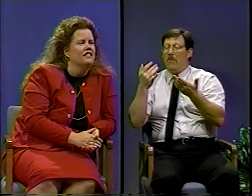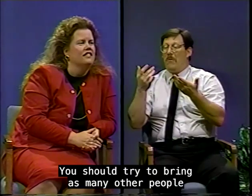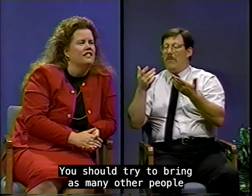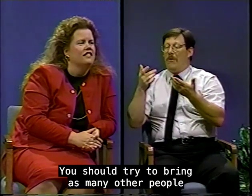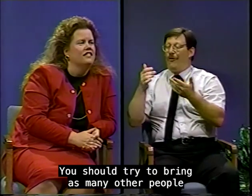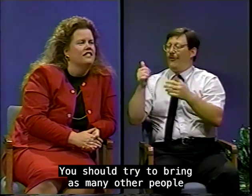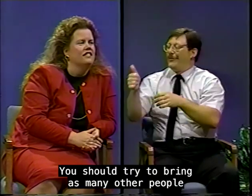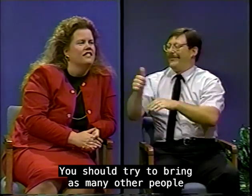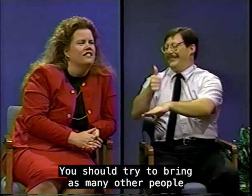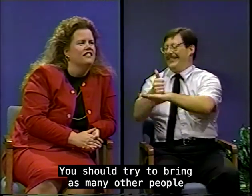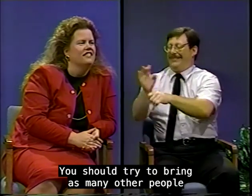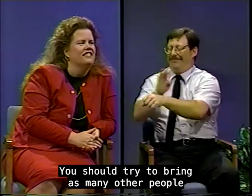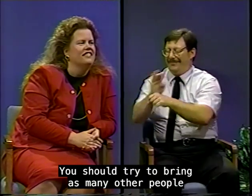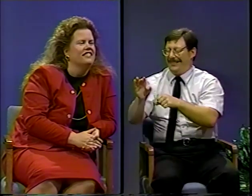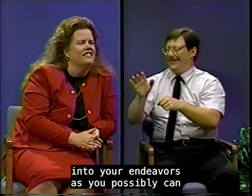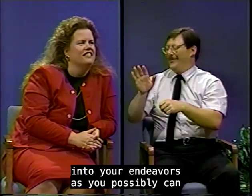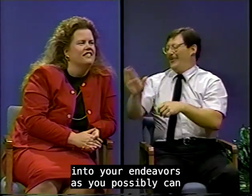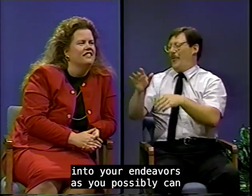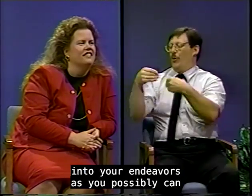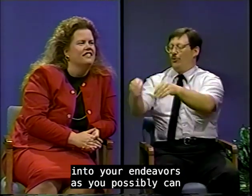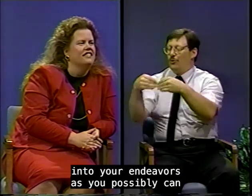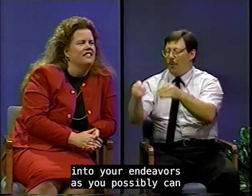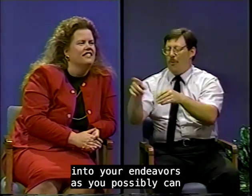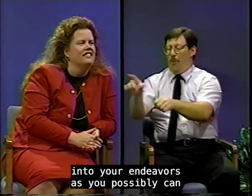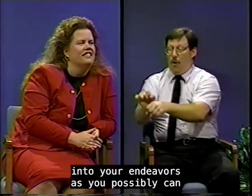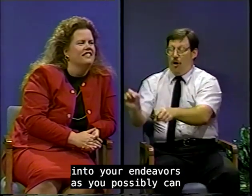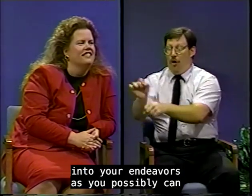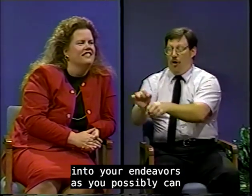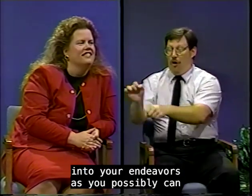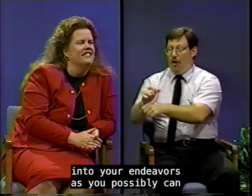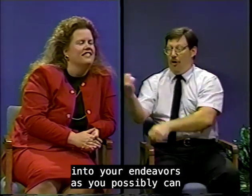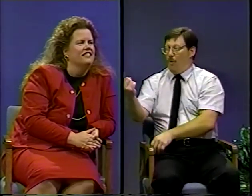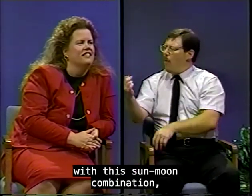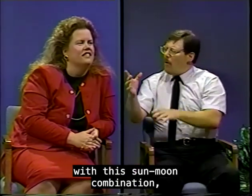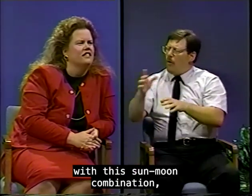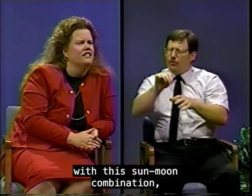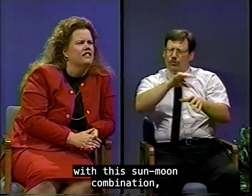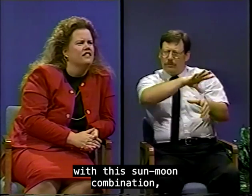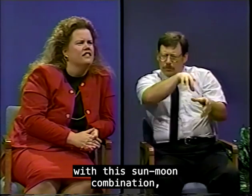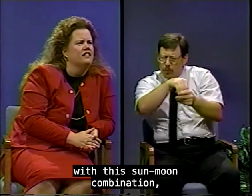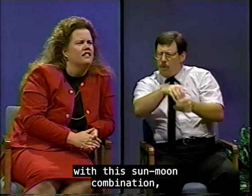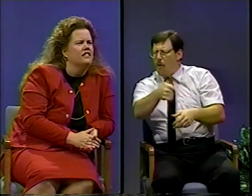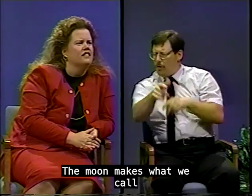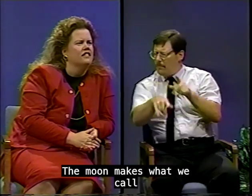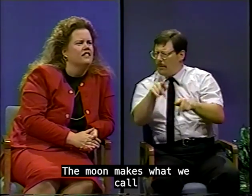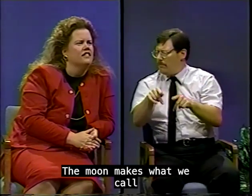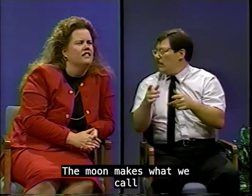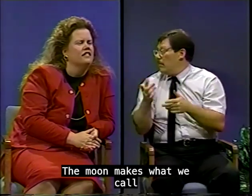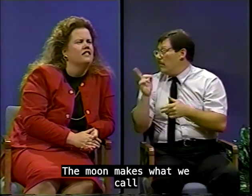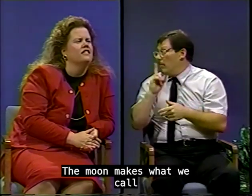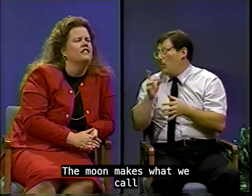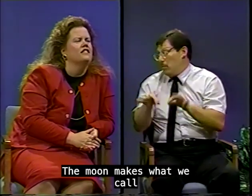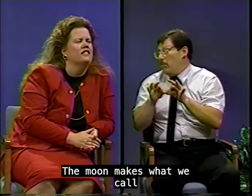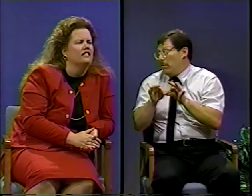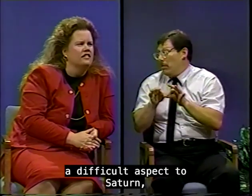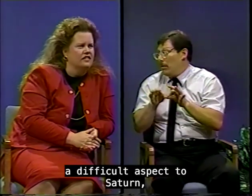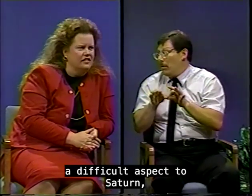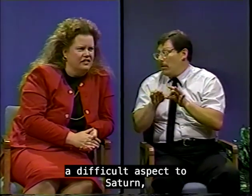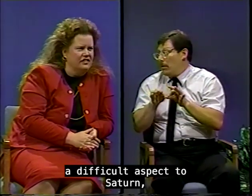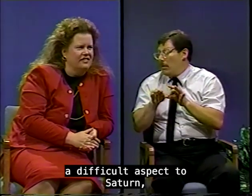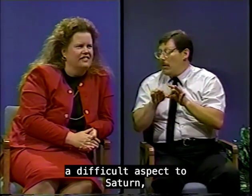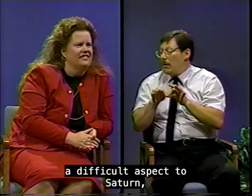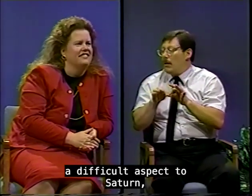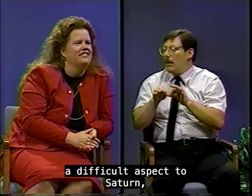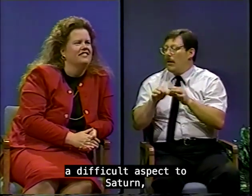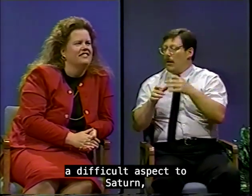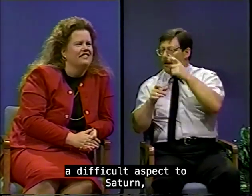thing. You should try to bring as many other people into your endeavors as you possibly can with this Sun-Moon combination. The moon makes what we call a